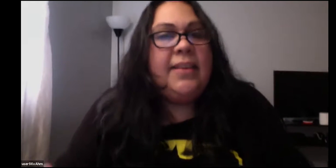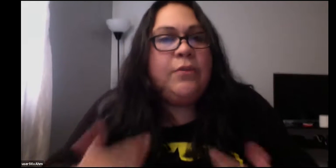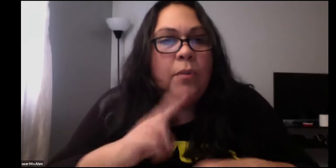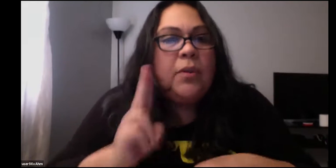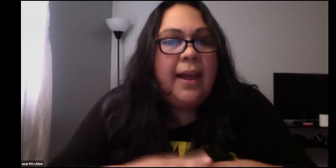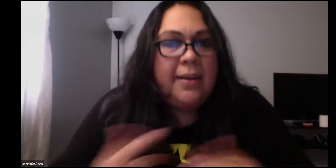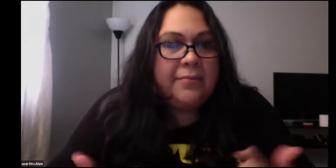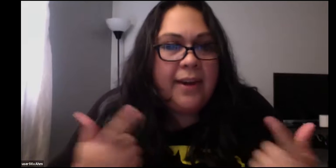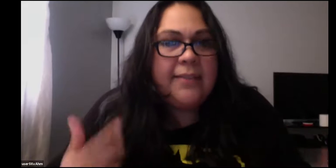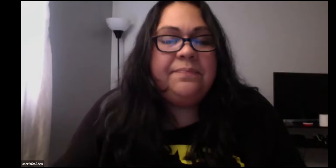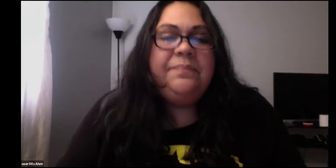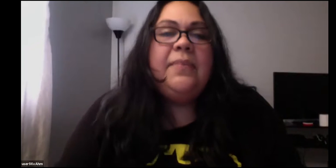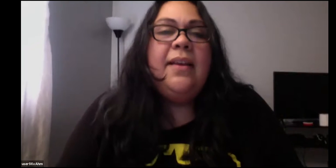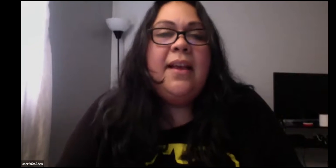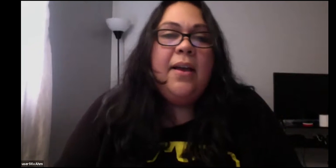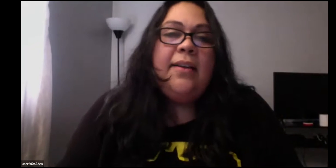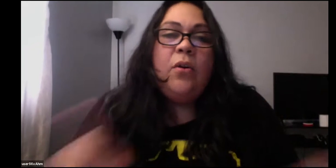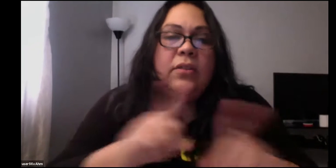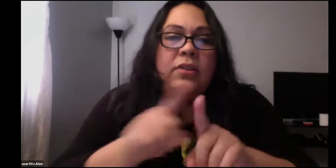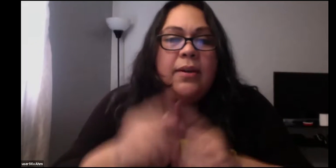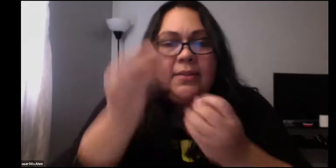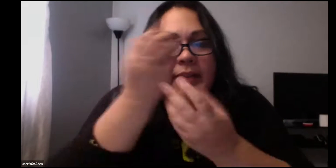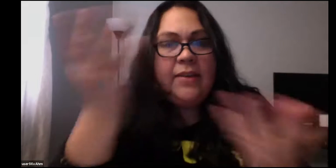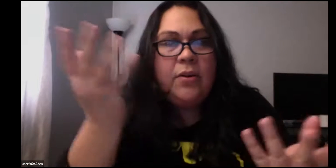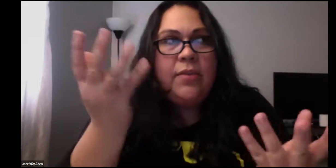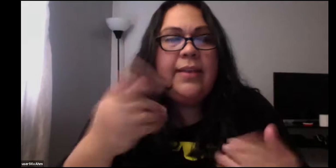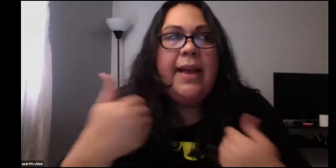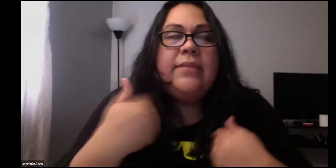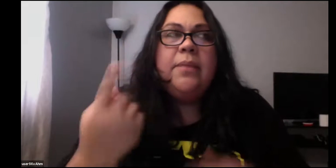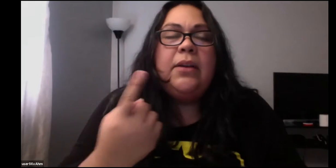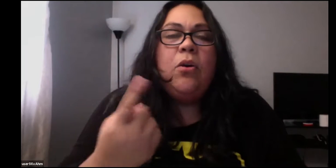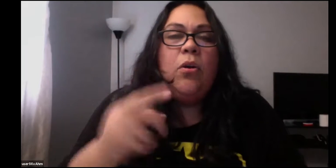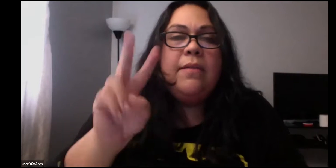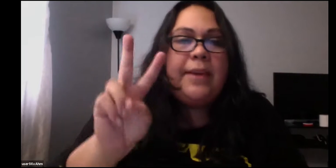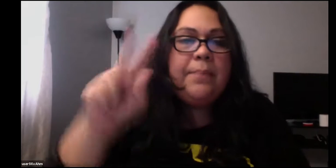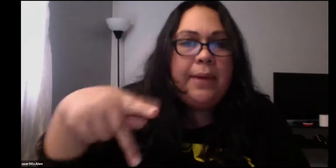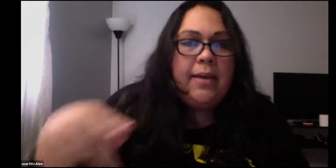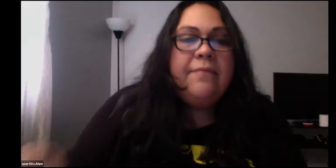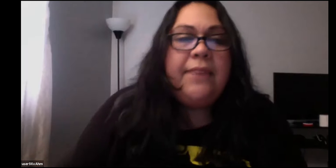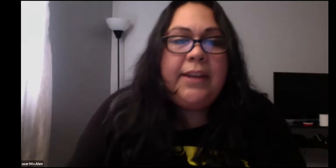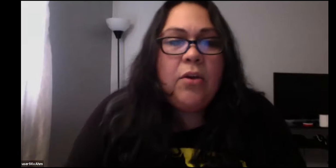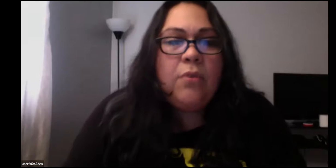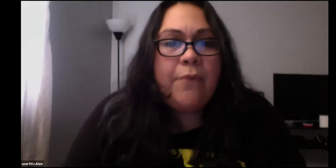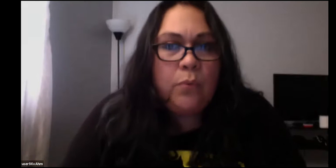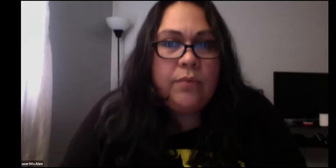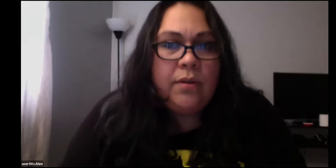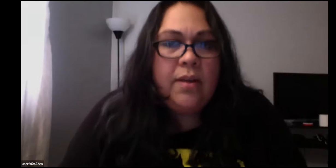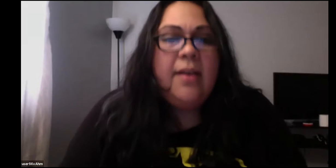normal life, right? And also, I wanted to let you know that they have something called a VP, a video phone, a